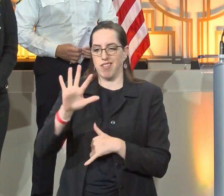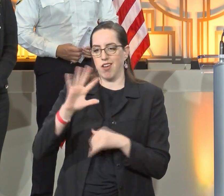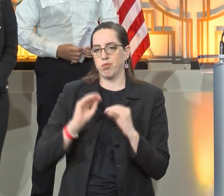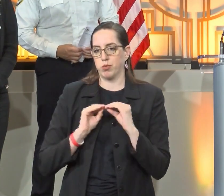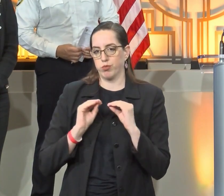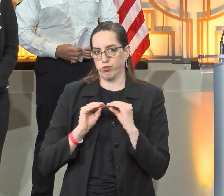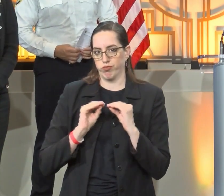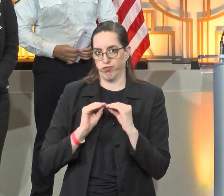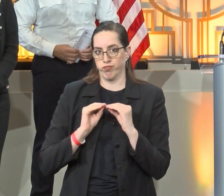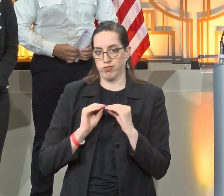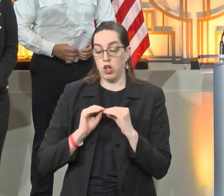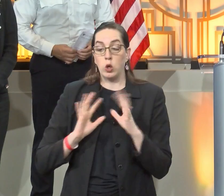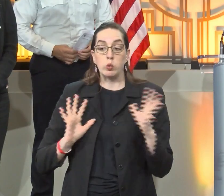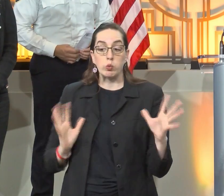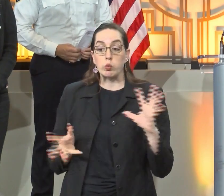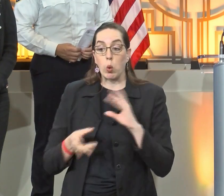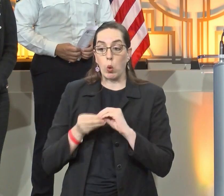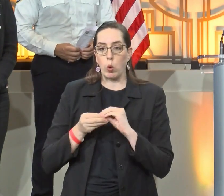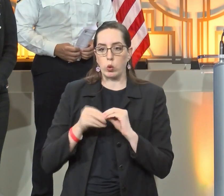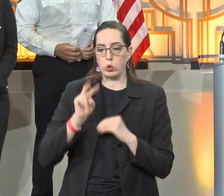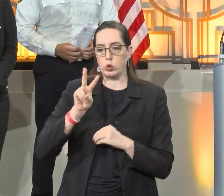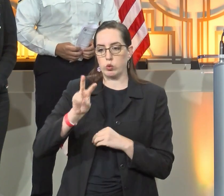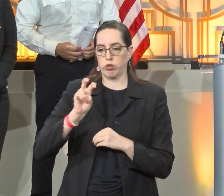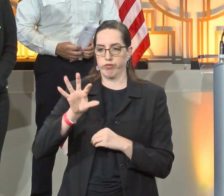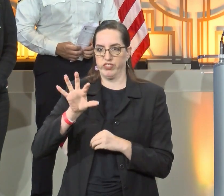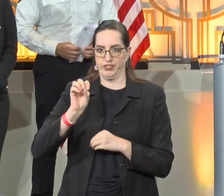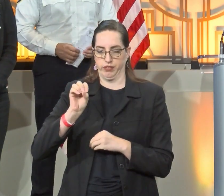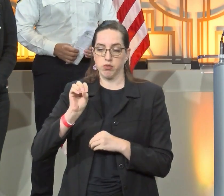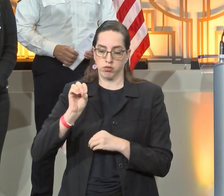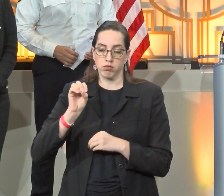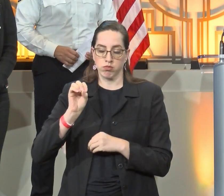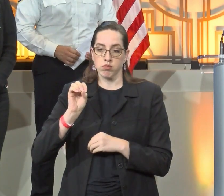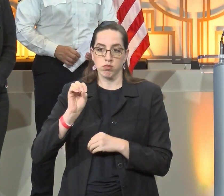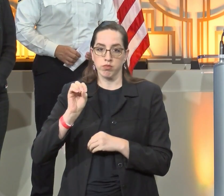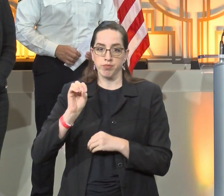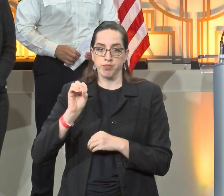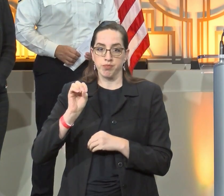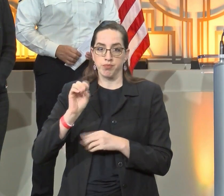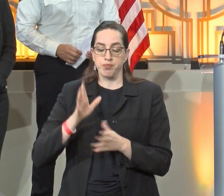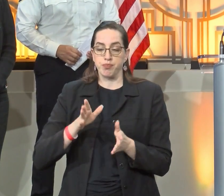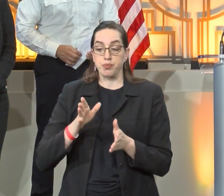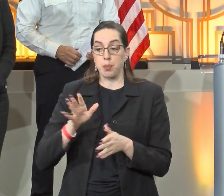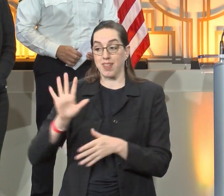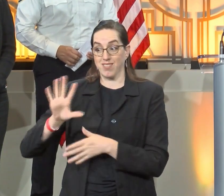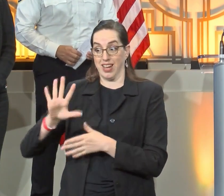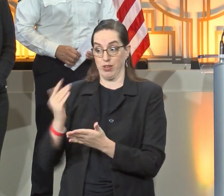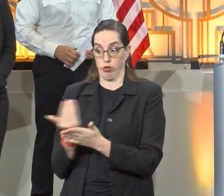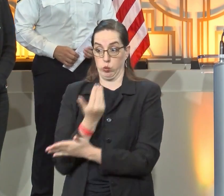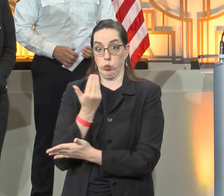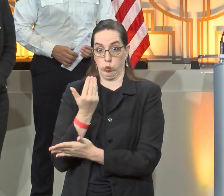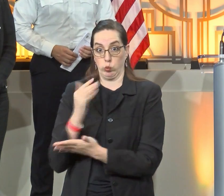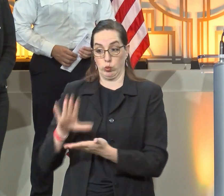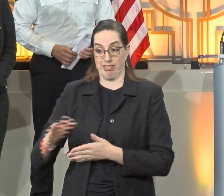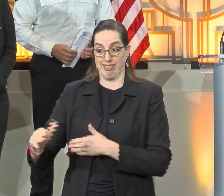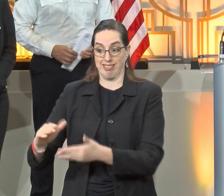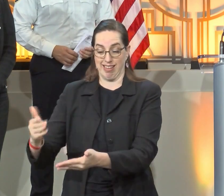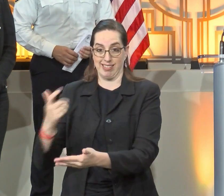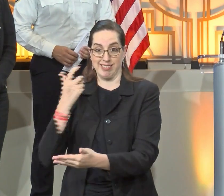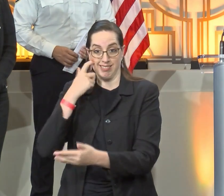5, bringing it to 250. And the 5 newly reported